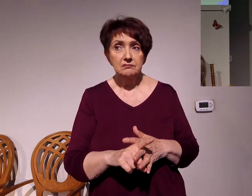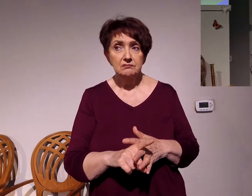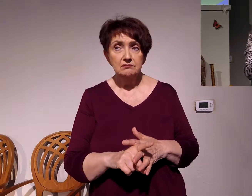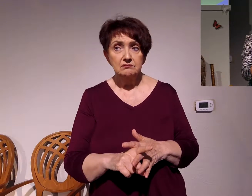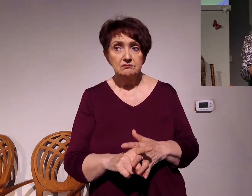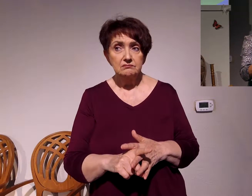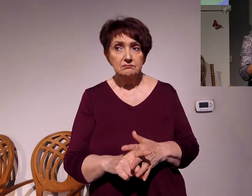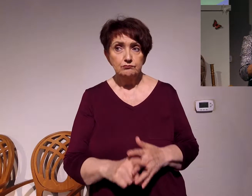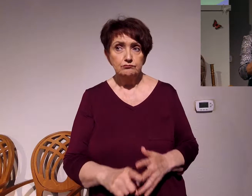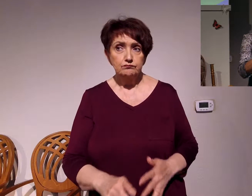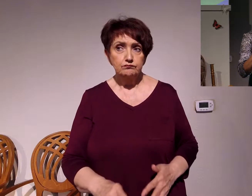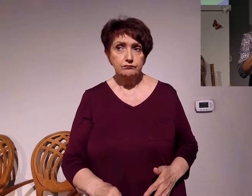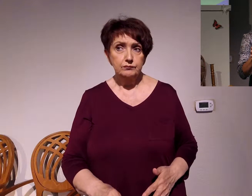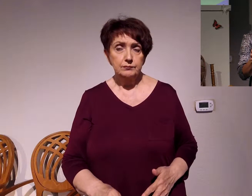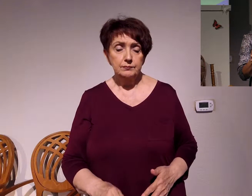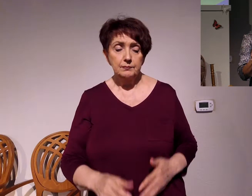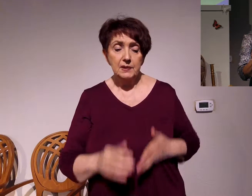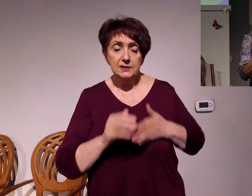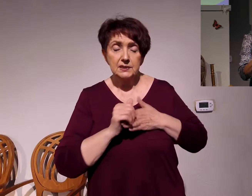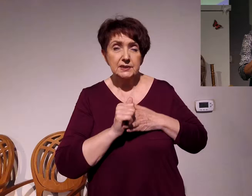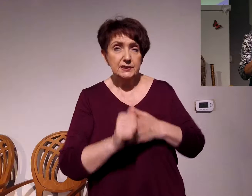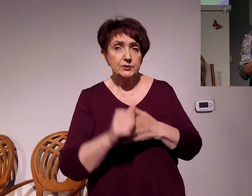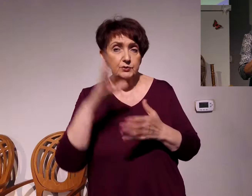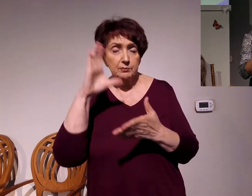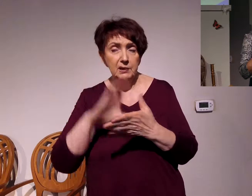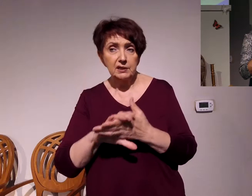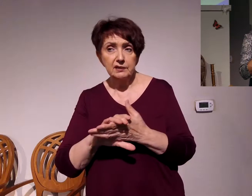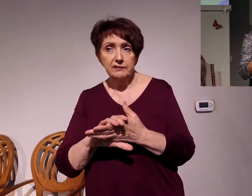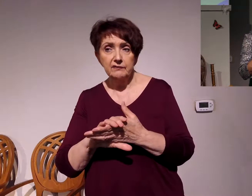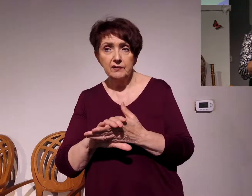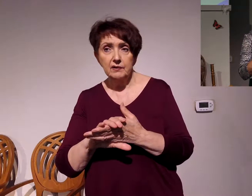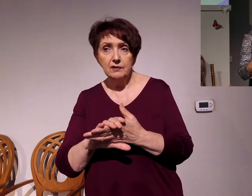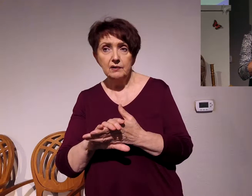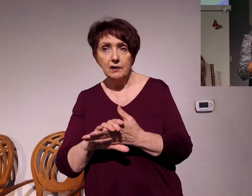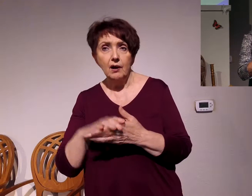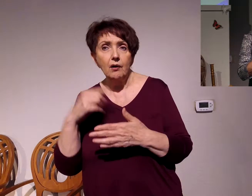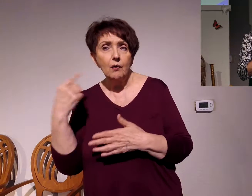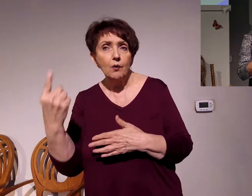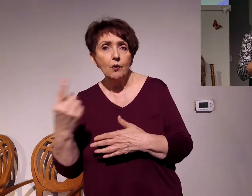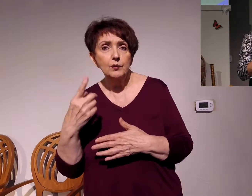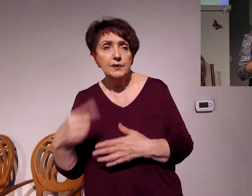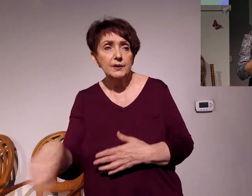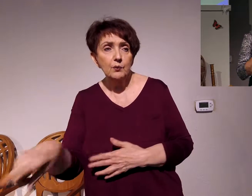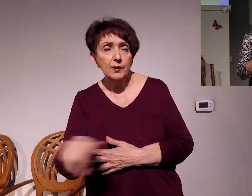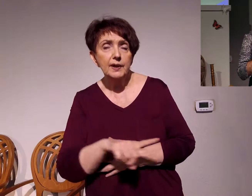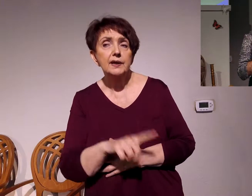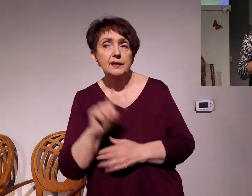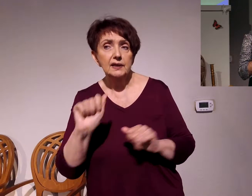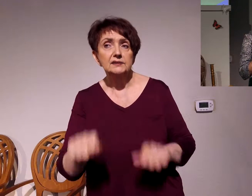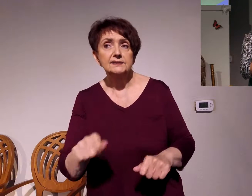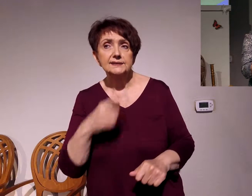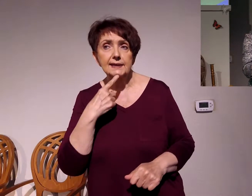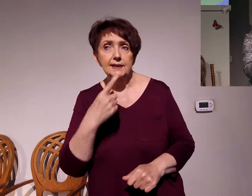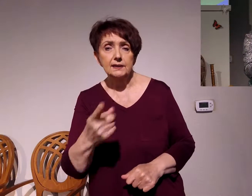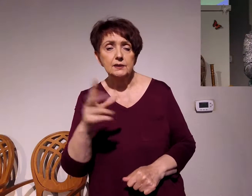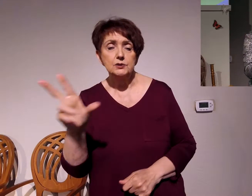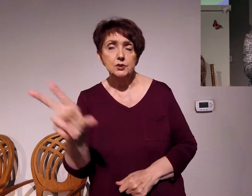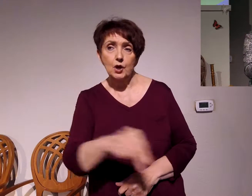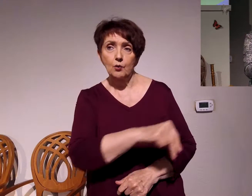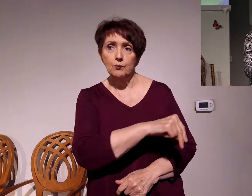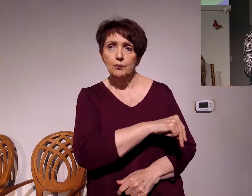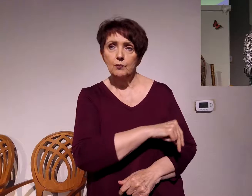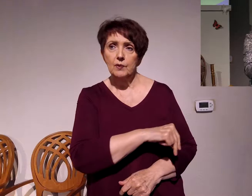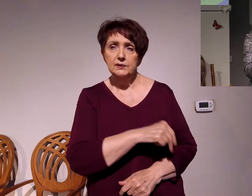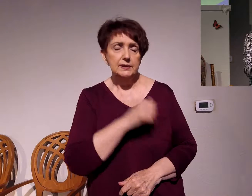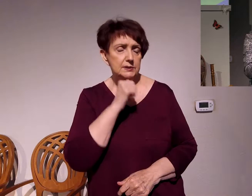then may lead to a belief, we're the only ones inside of us that can say,